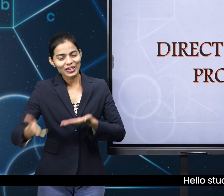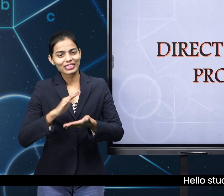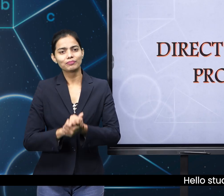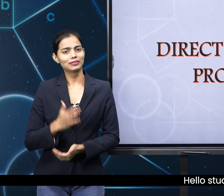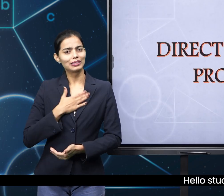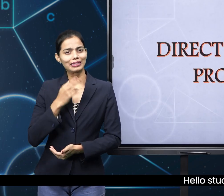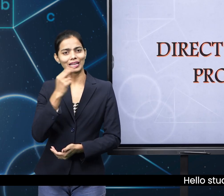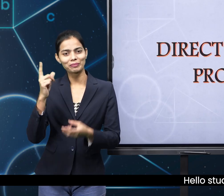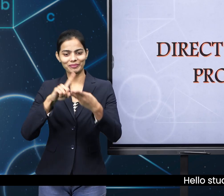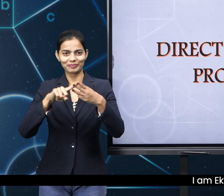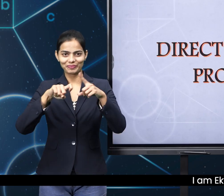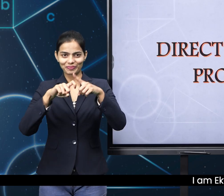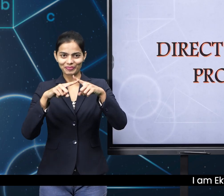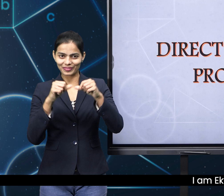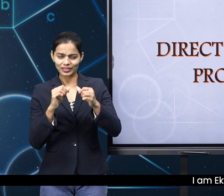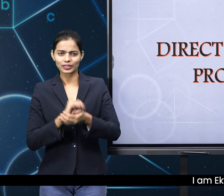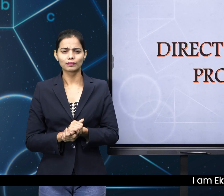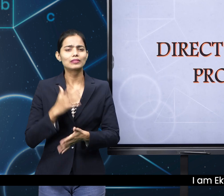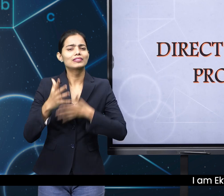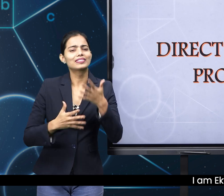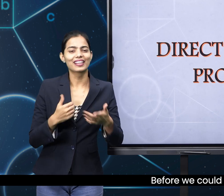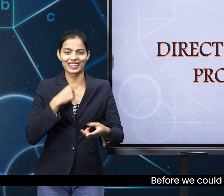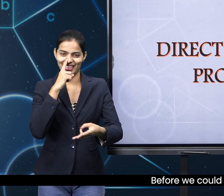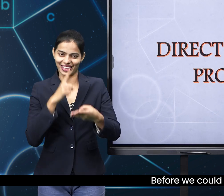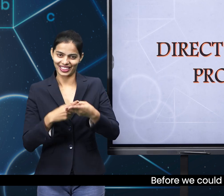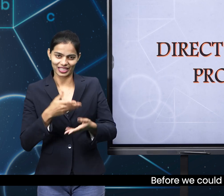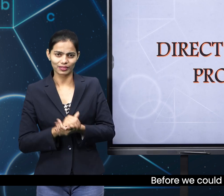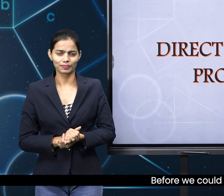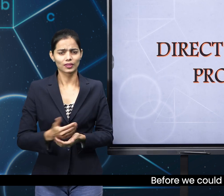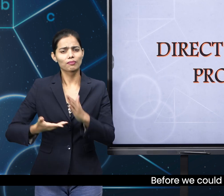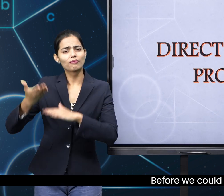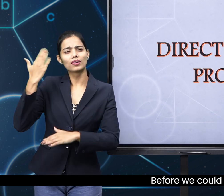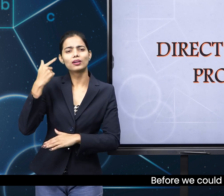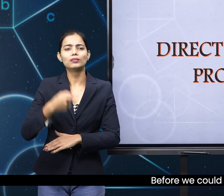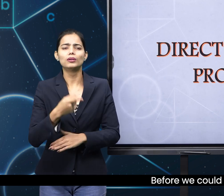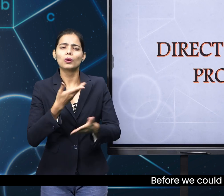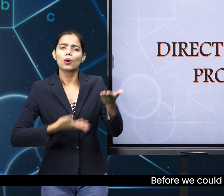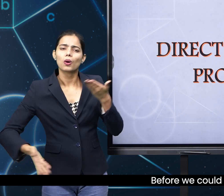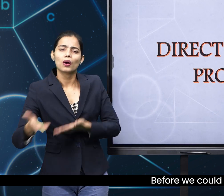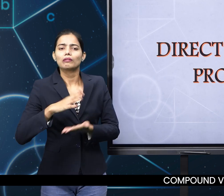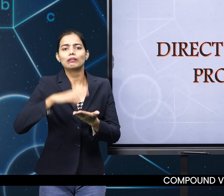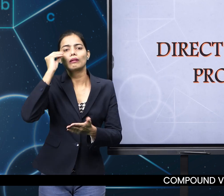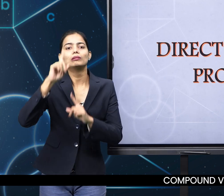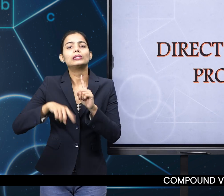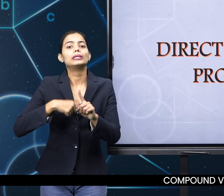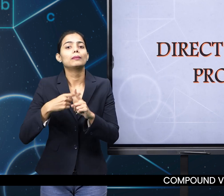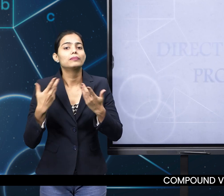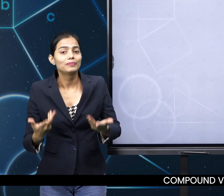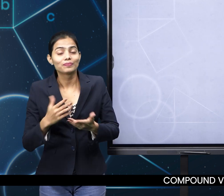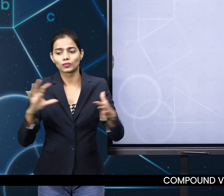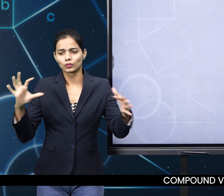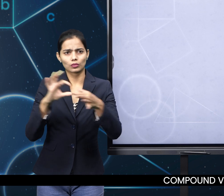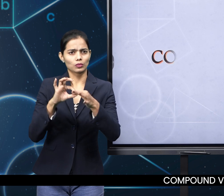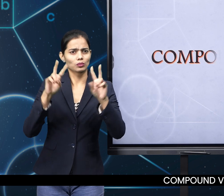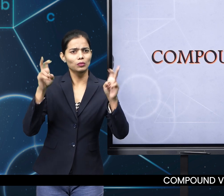Hello student, I am Ekta. Before, we could learn about compound